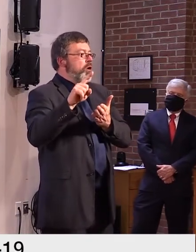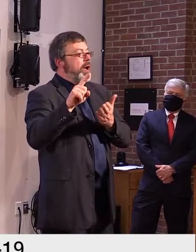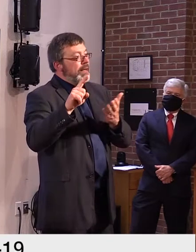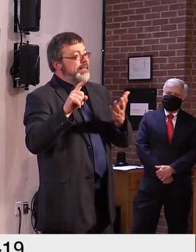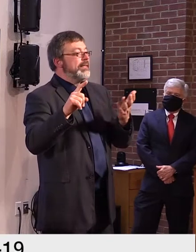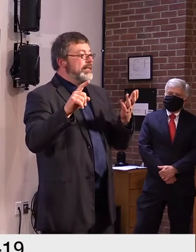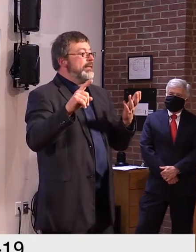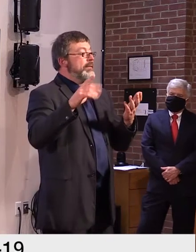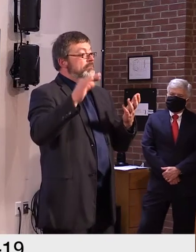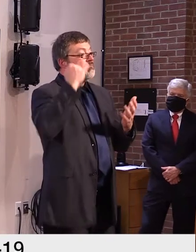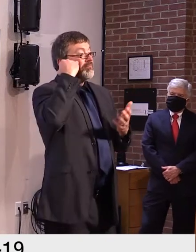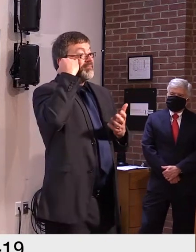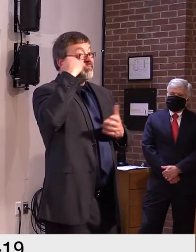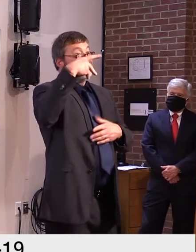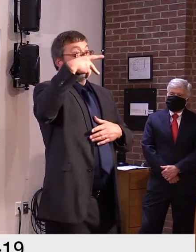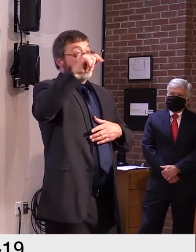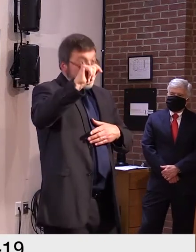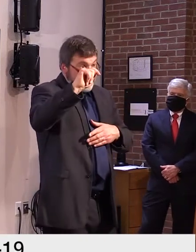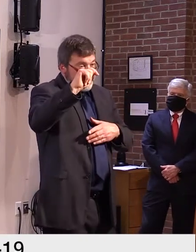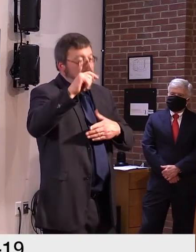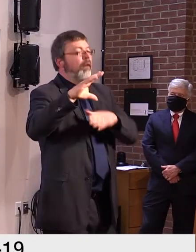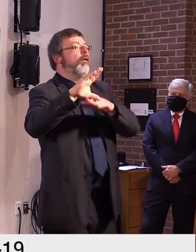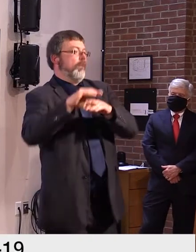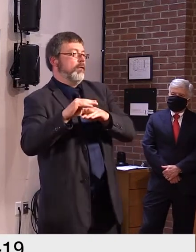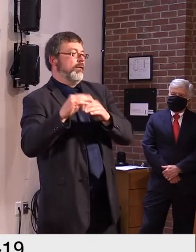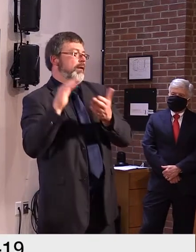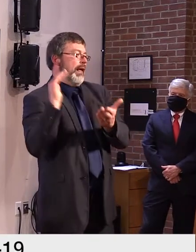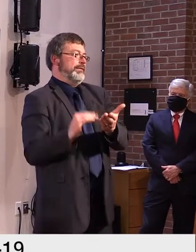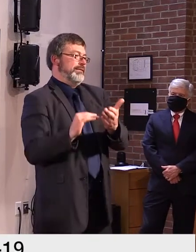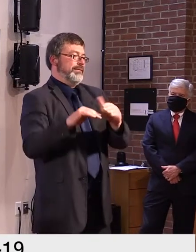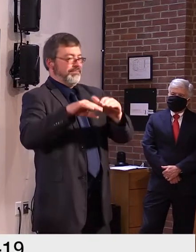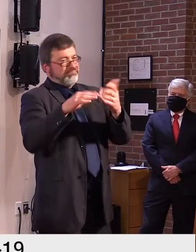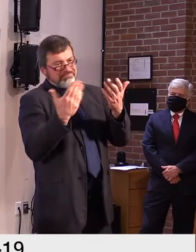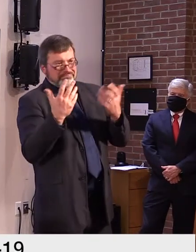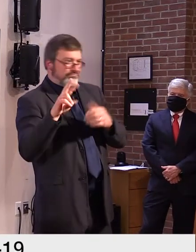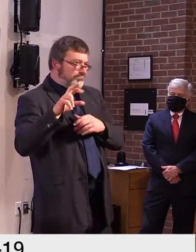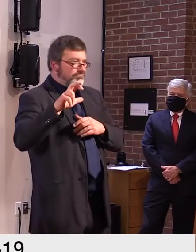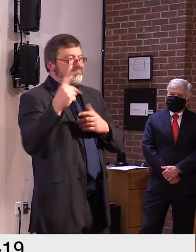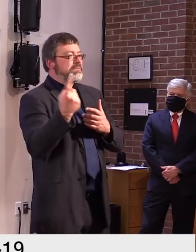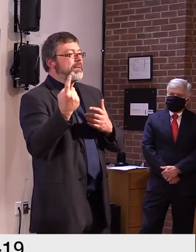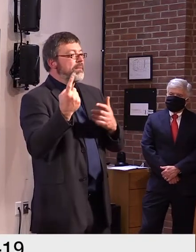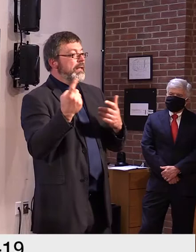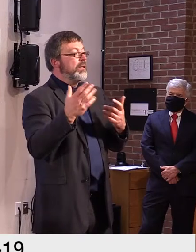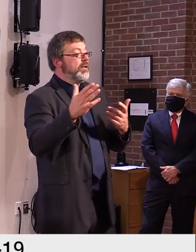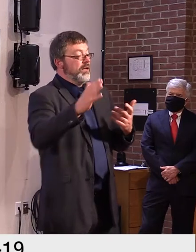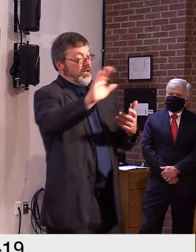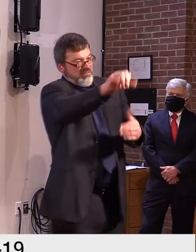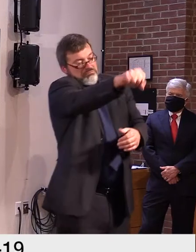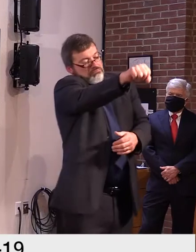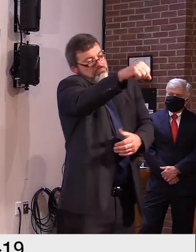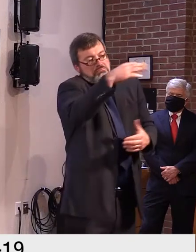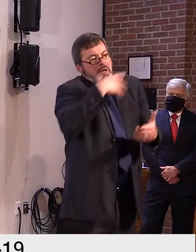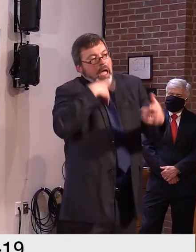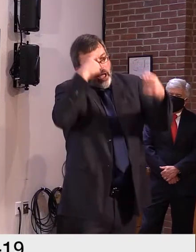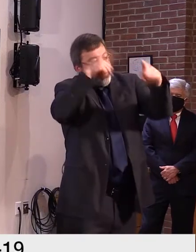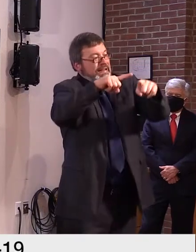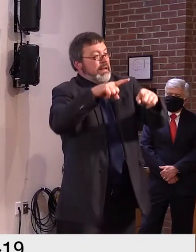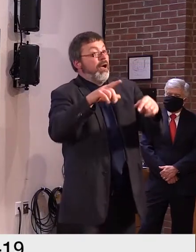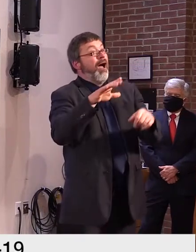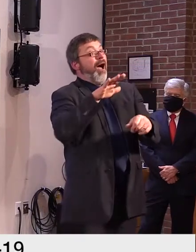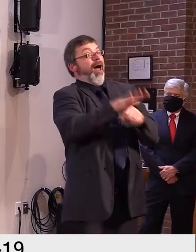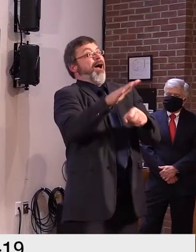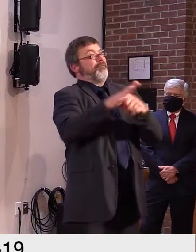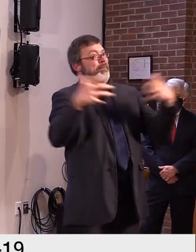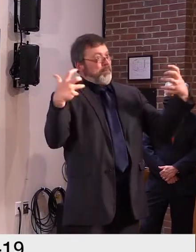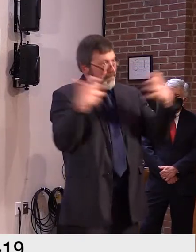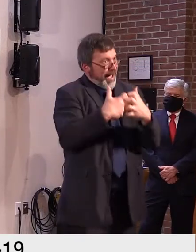something less than that. And so we do, certainly I recognize that that is not enough, especially